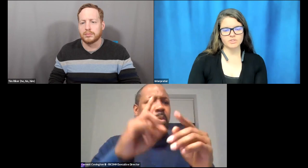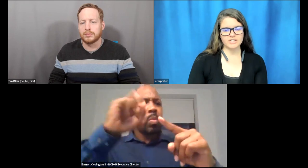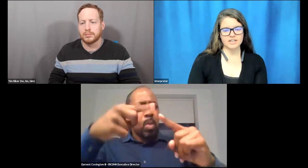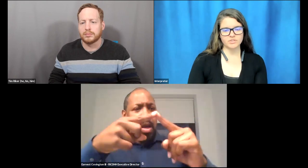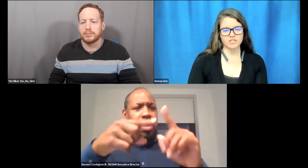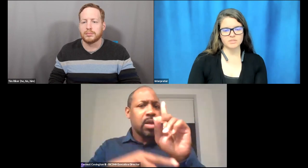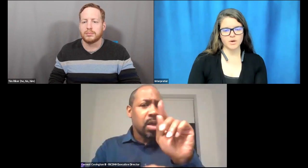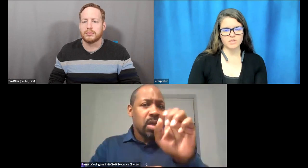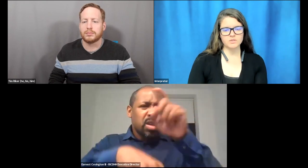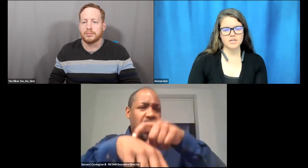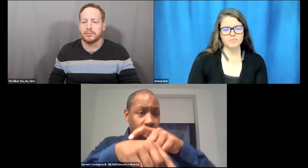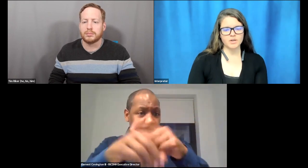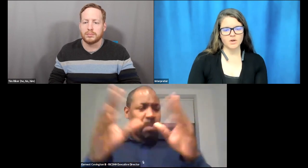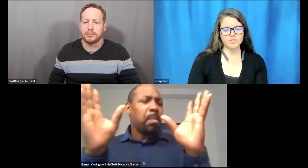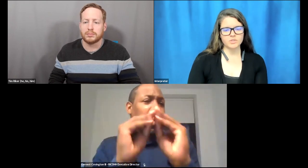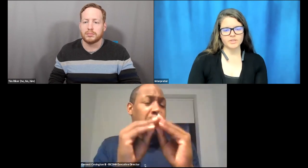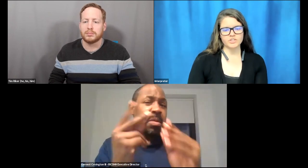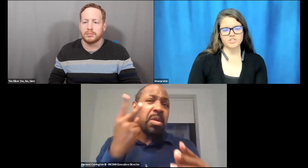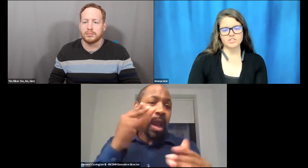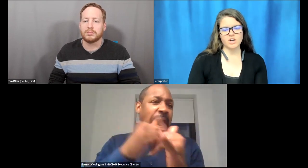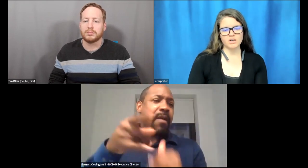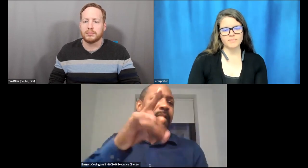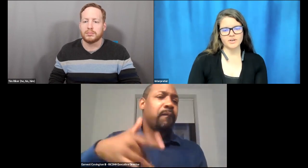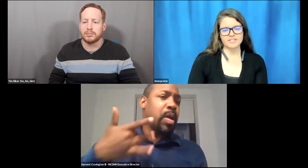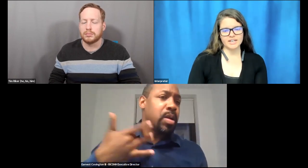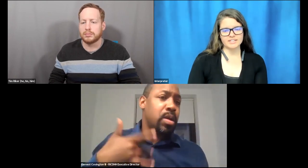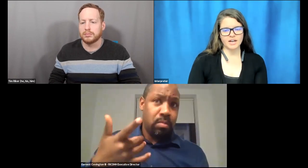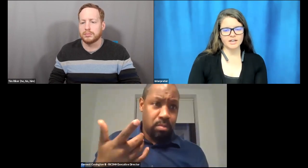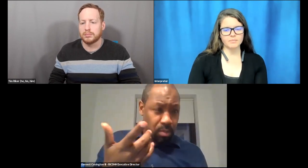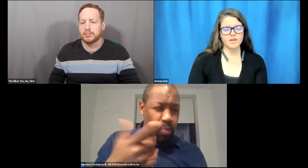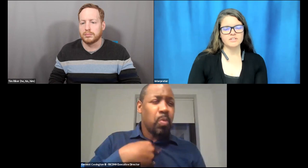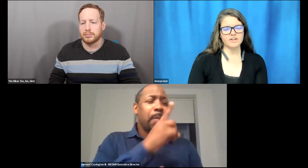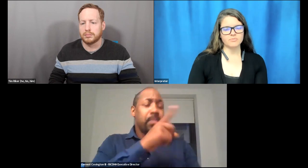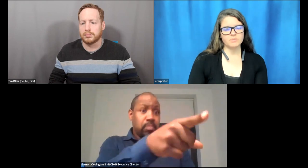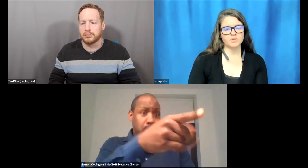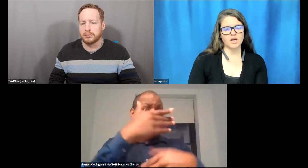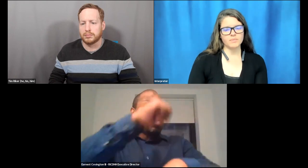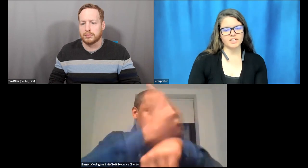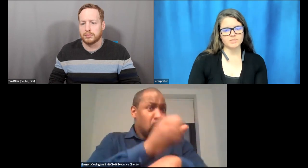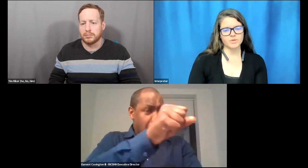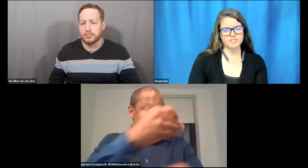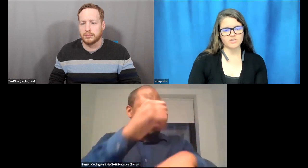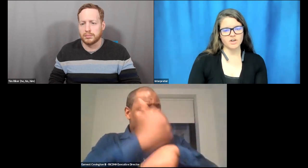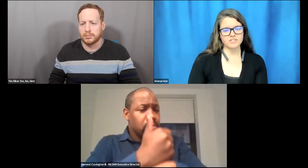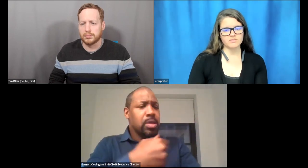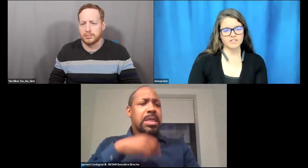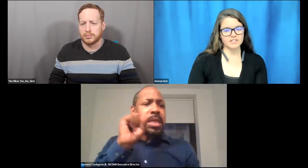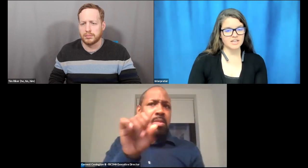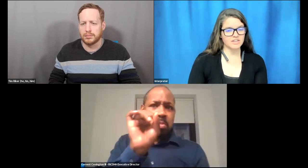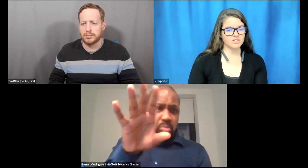release that vlog tomorrow, but also we could just talk about a date and time to have people come and express their thoughts and feelings. I think